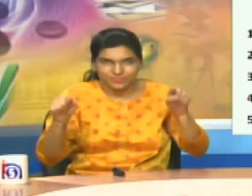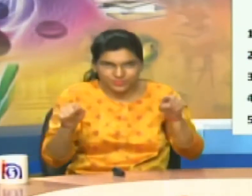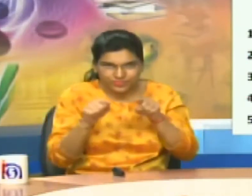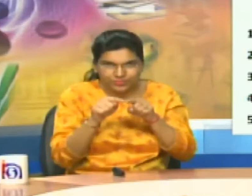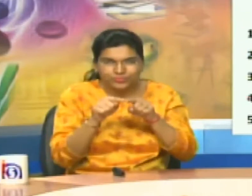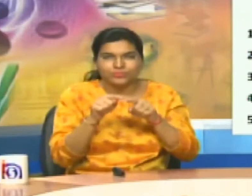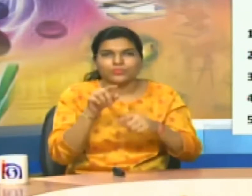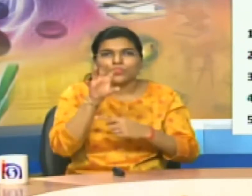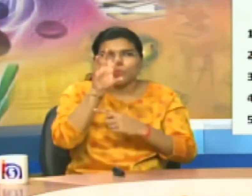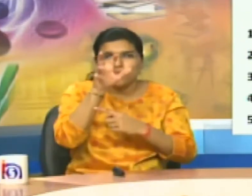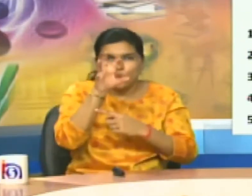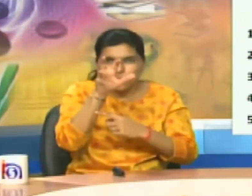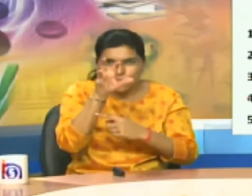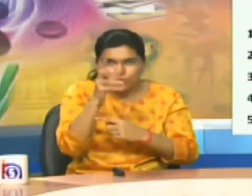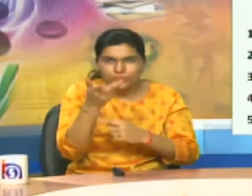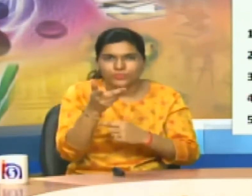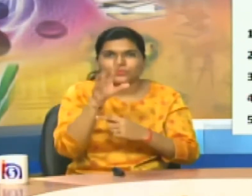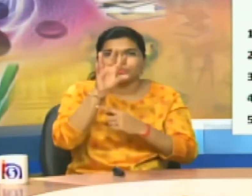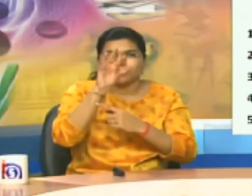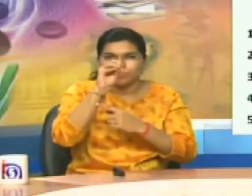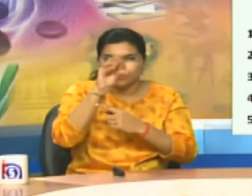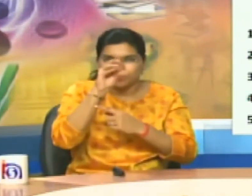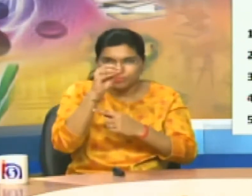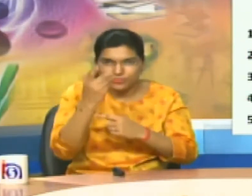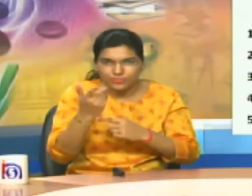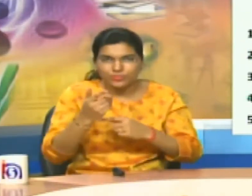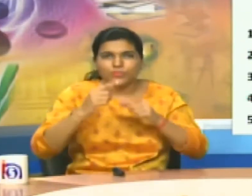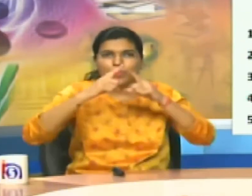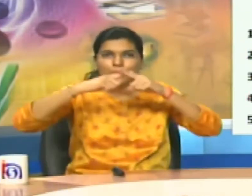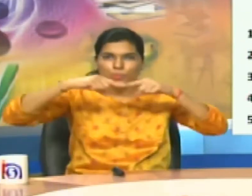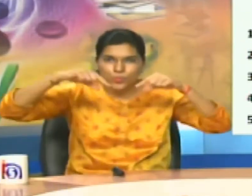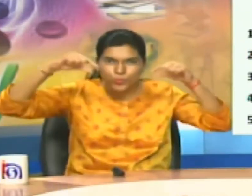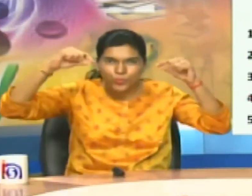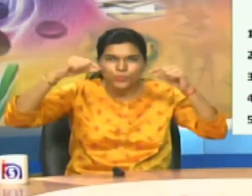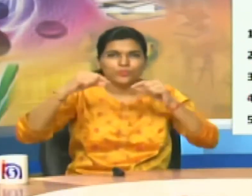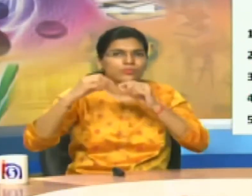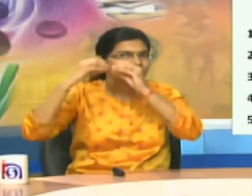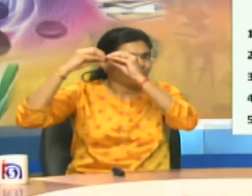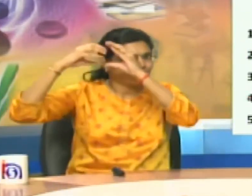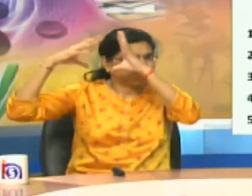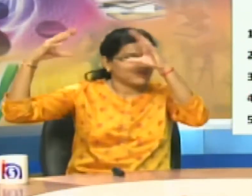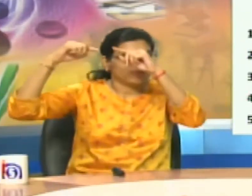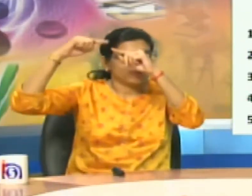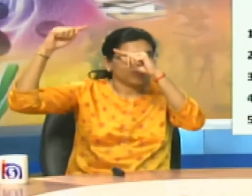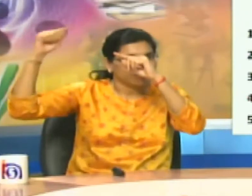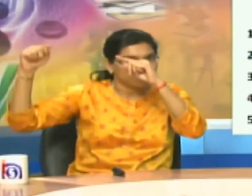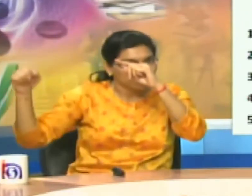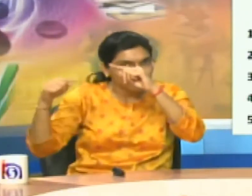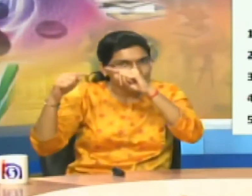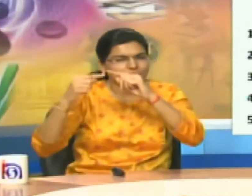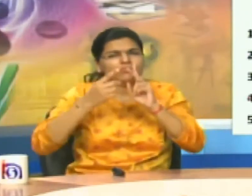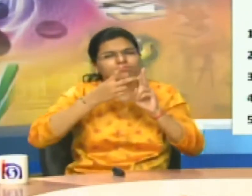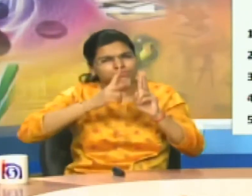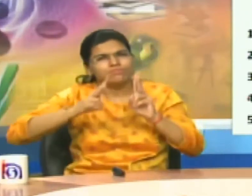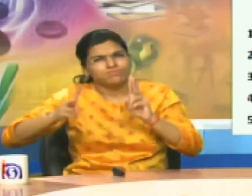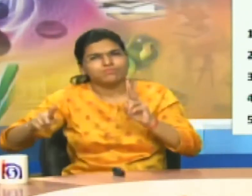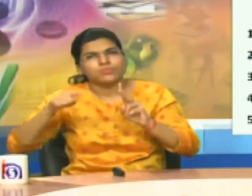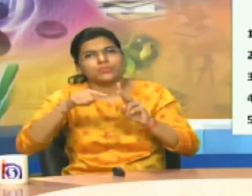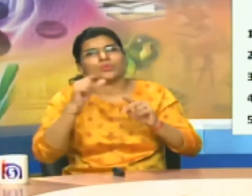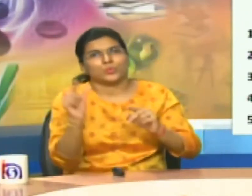shapes. There are different shapes like circle, triangle, or some blinking sign, some smiling sign, or some imaginary